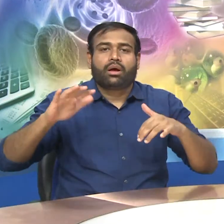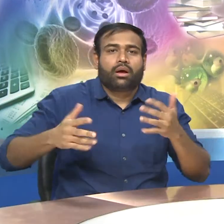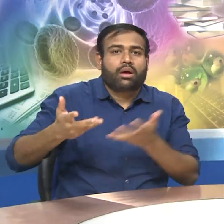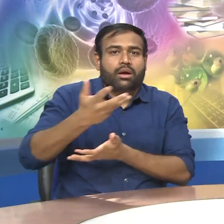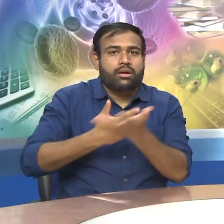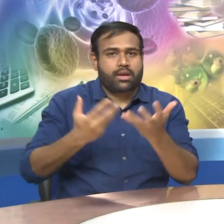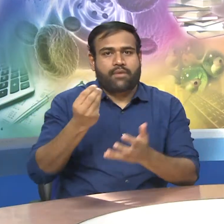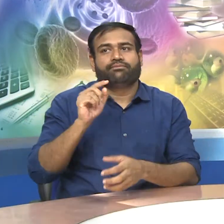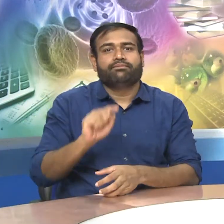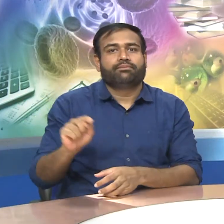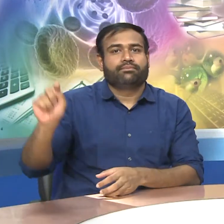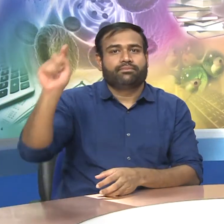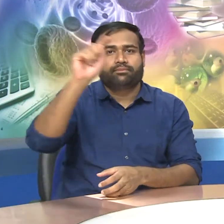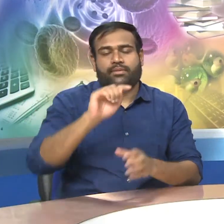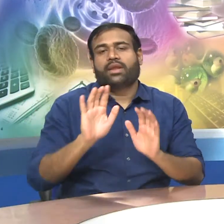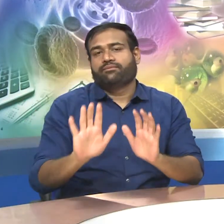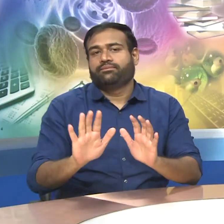They all have two assemblies.